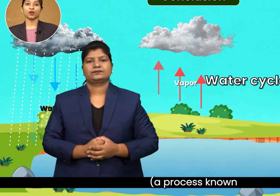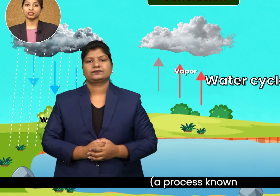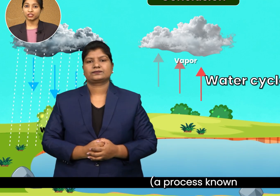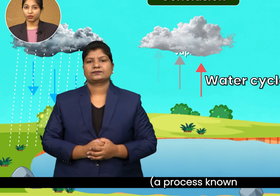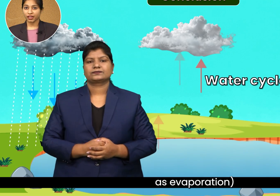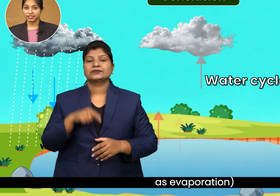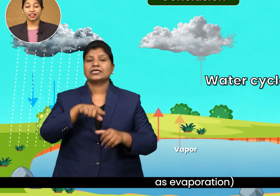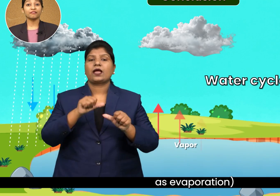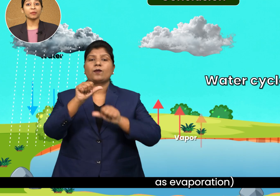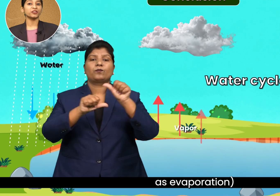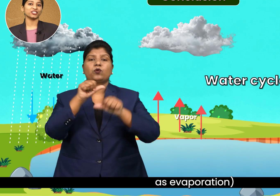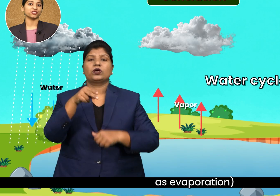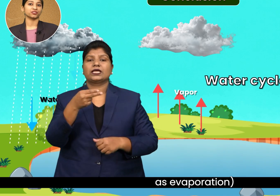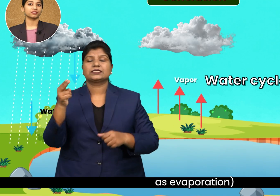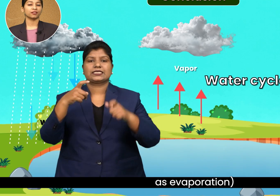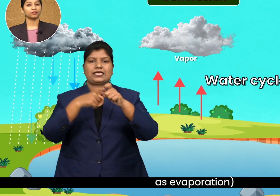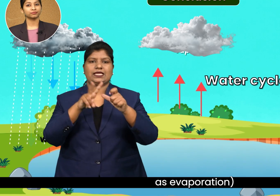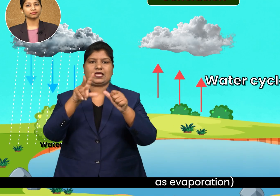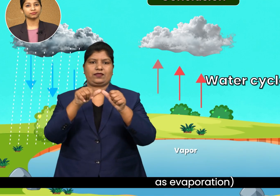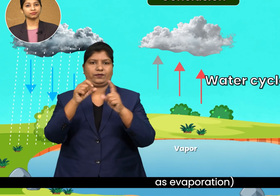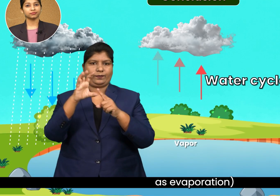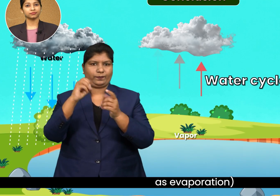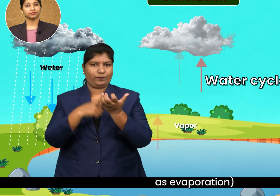a process known as evaporation,